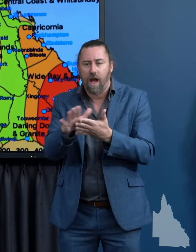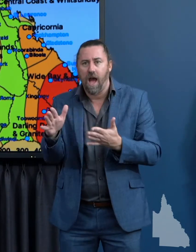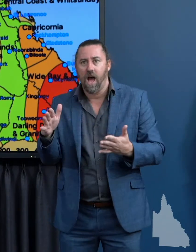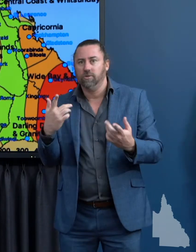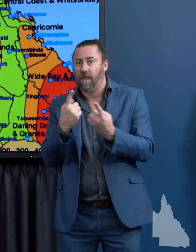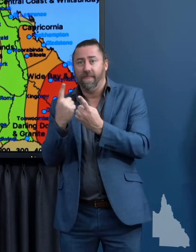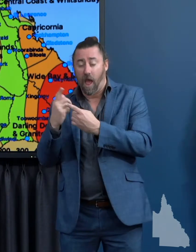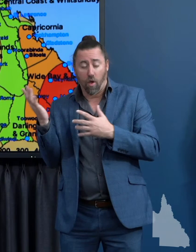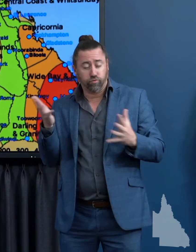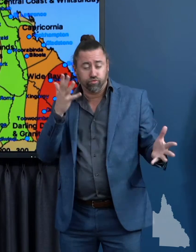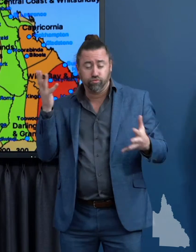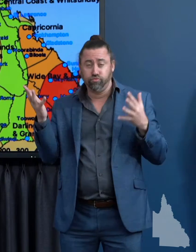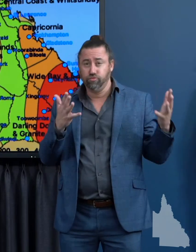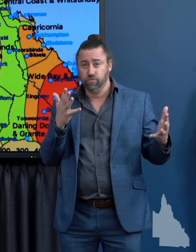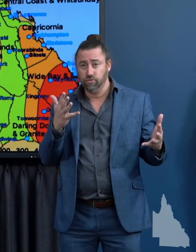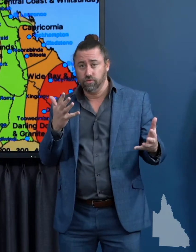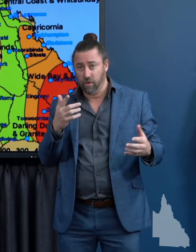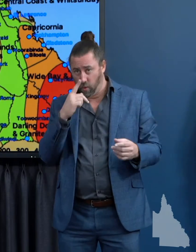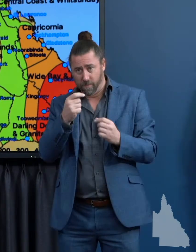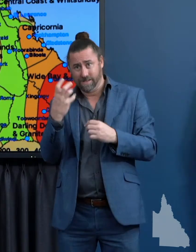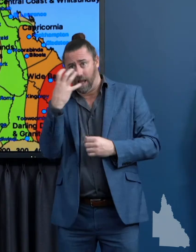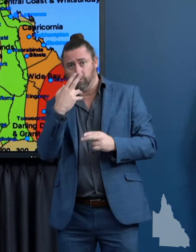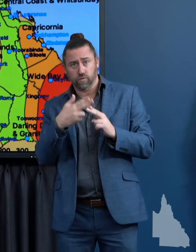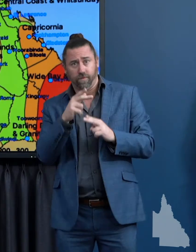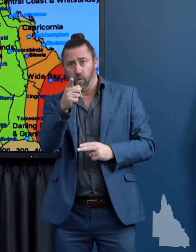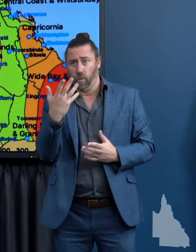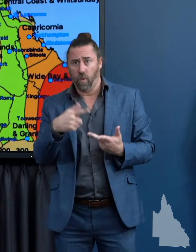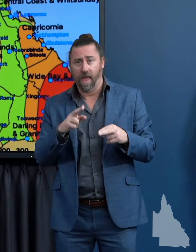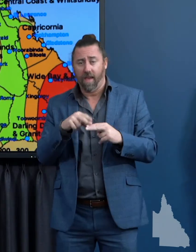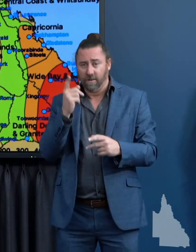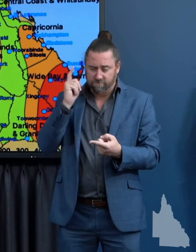quite dangerous during that period.